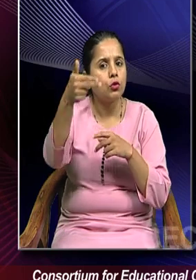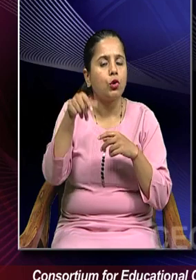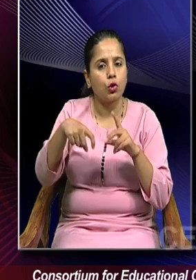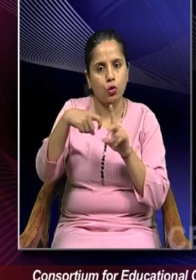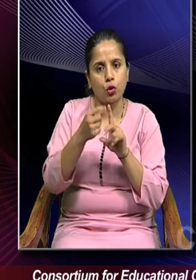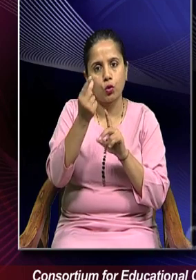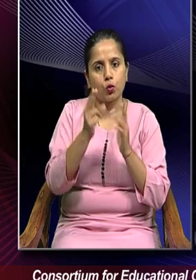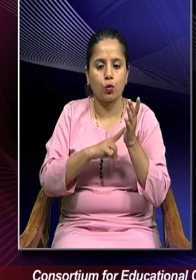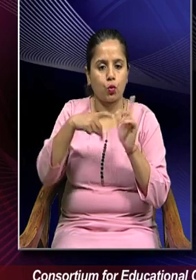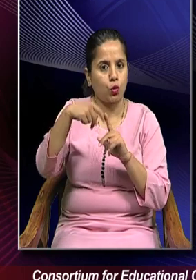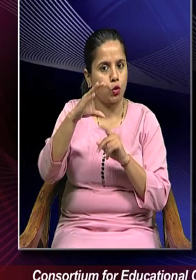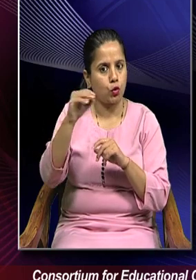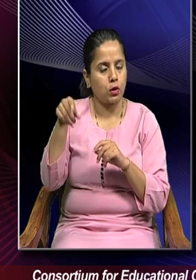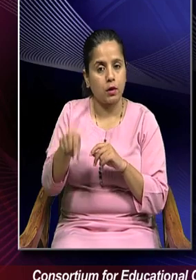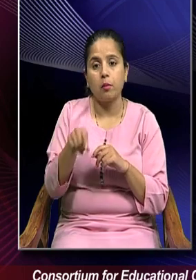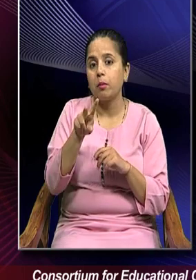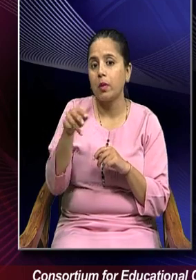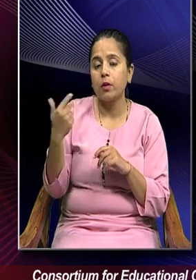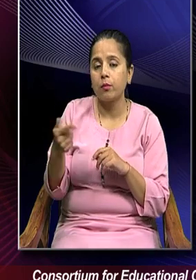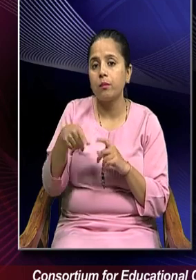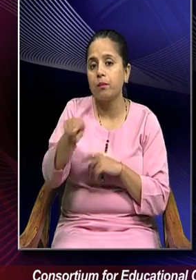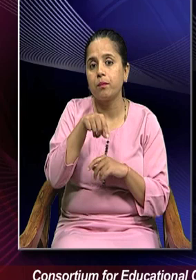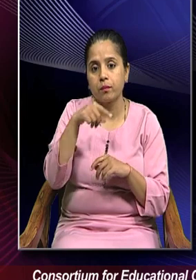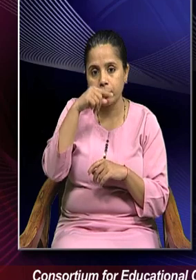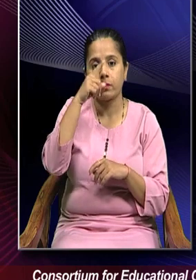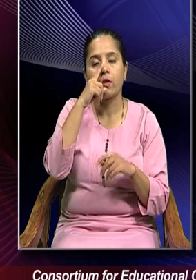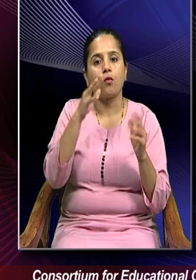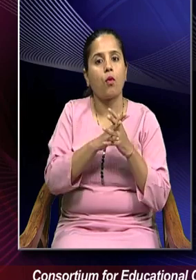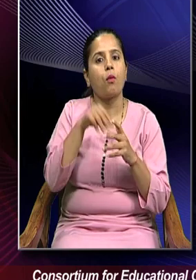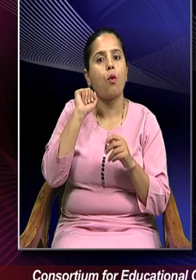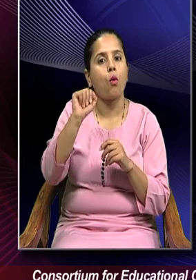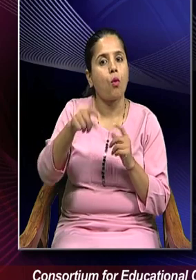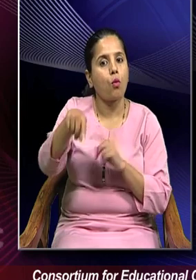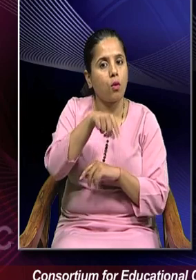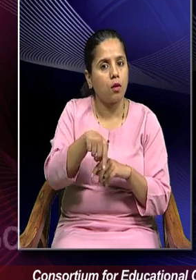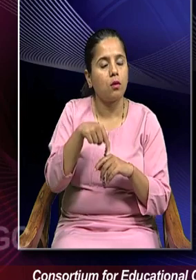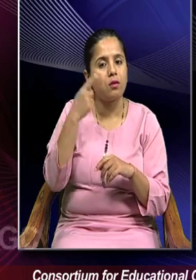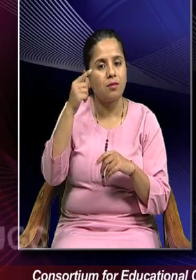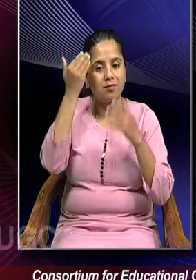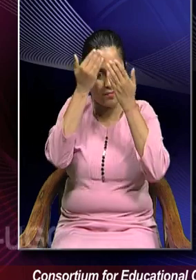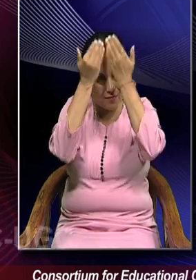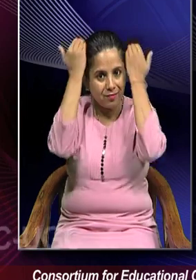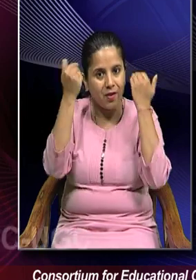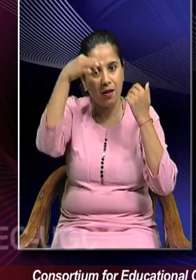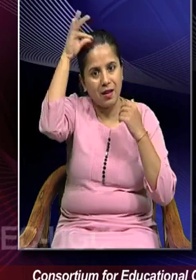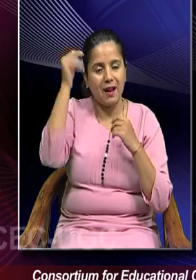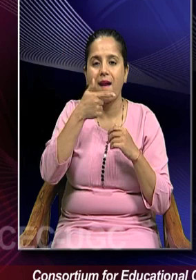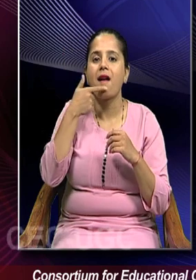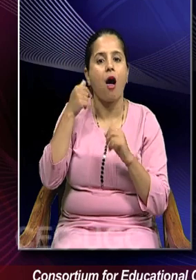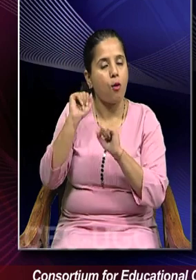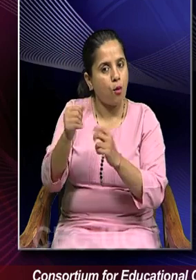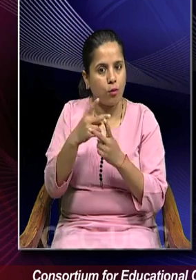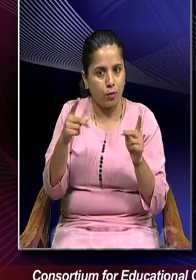Kunku means vermilion, which is being applied by women in the parting of their hair. So, in that